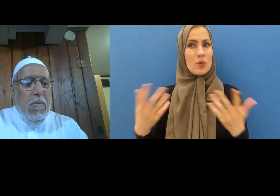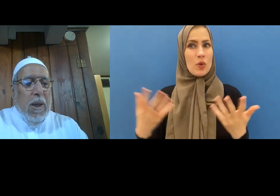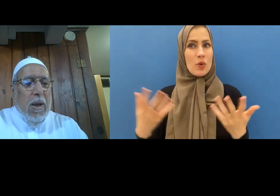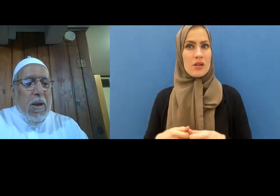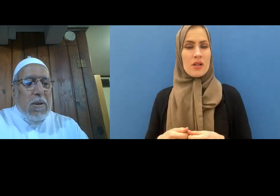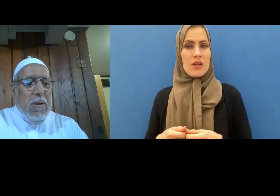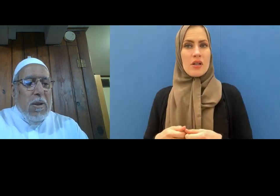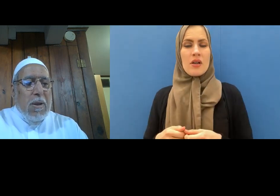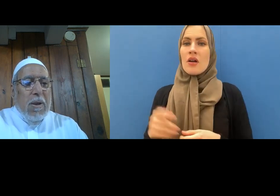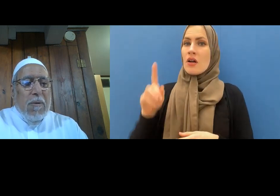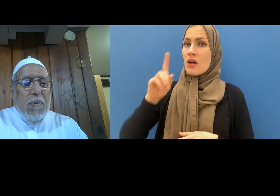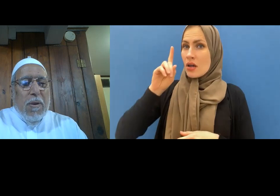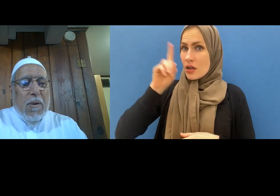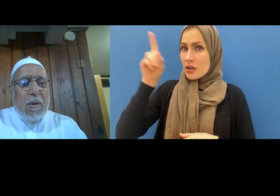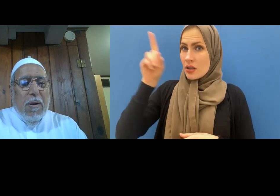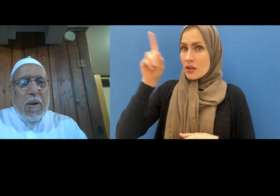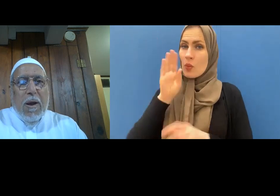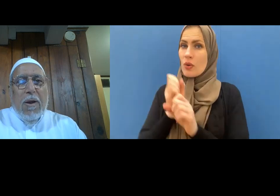would make us